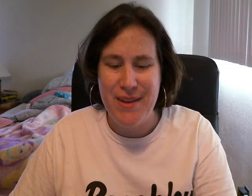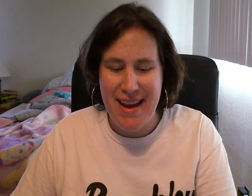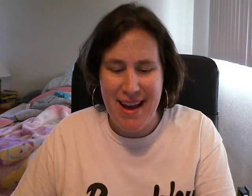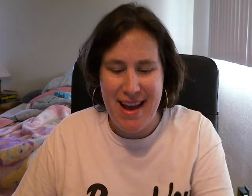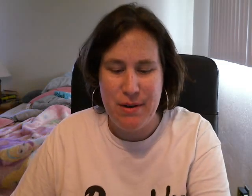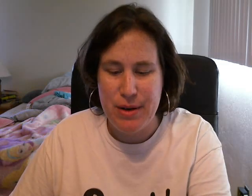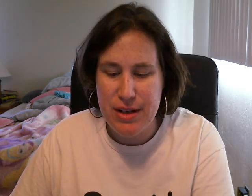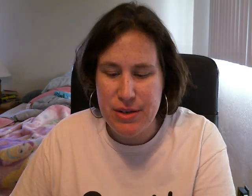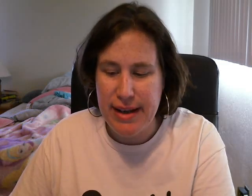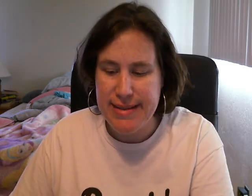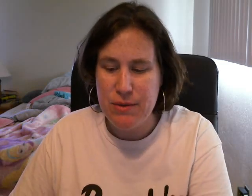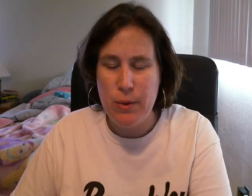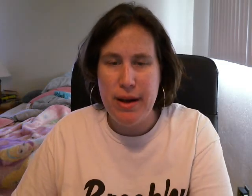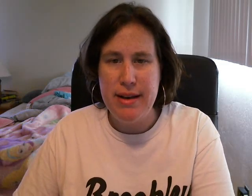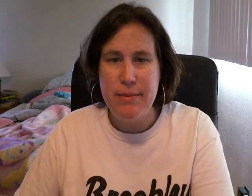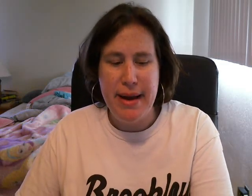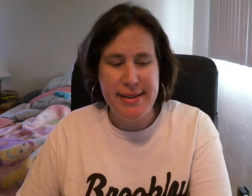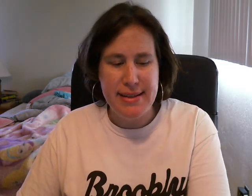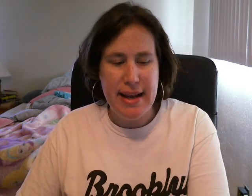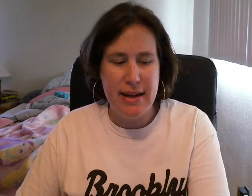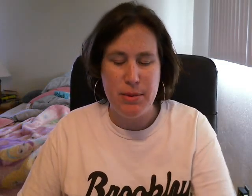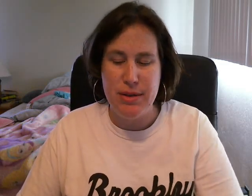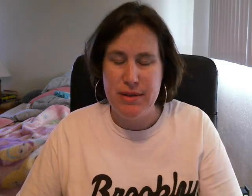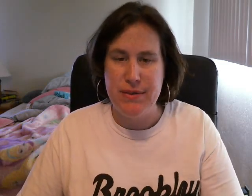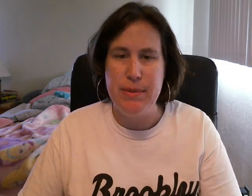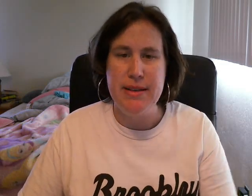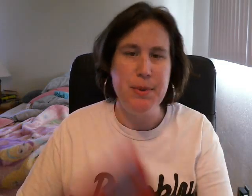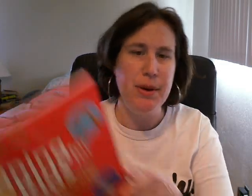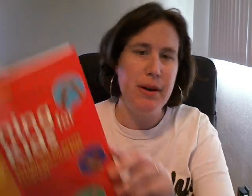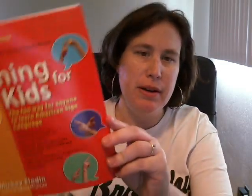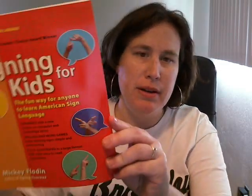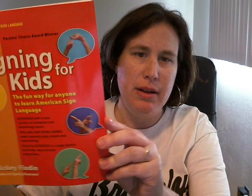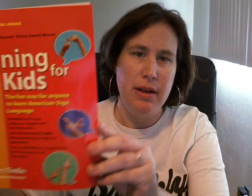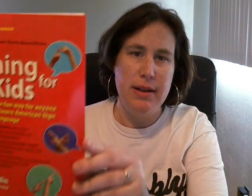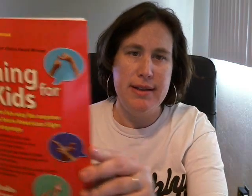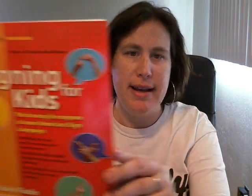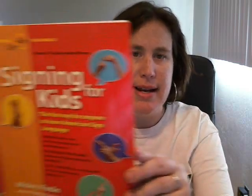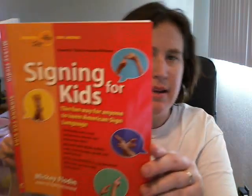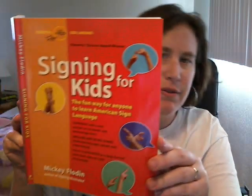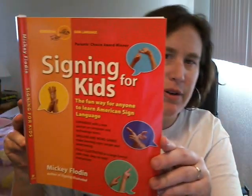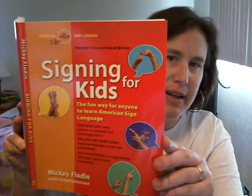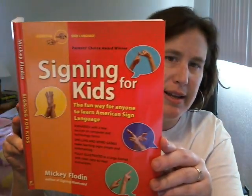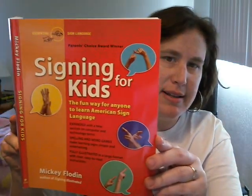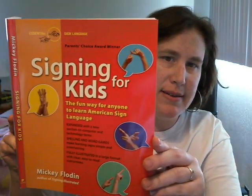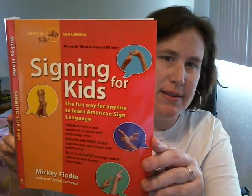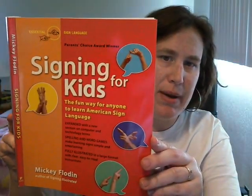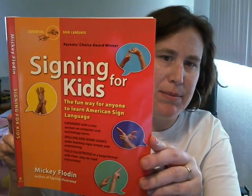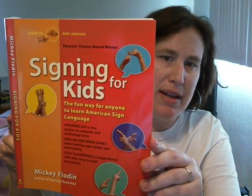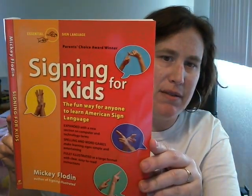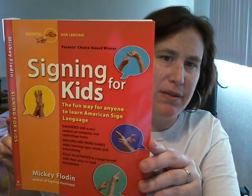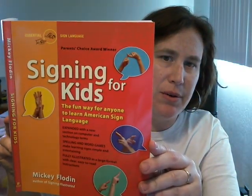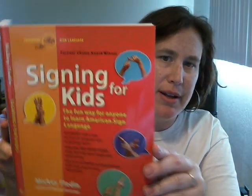Okay, hi. We're going to do Lesson 1, Pets and Animals, from this book, Signing for Kids, by Mickey Floden.